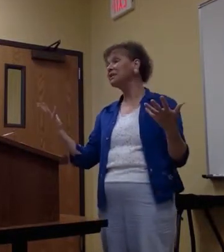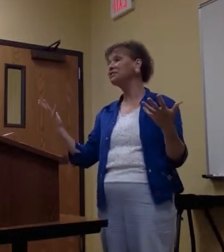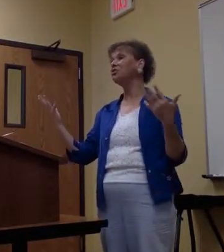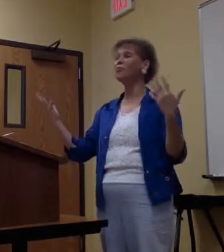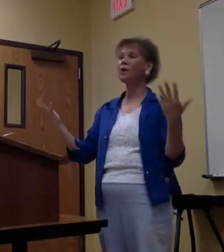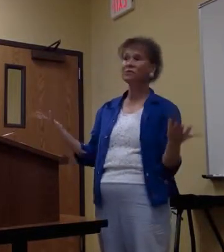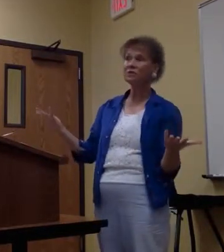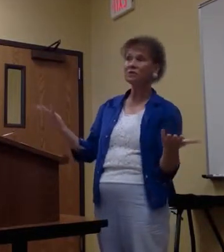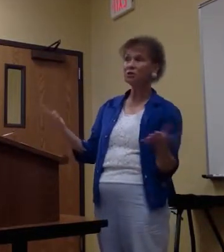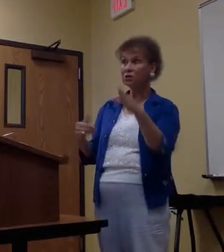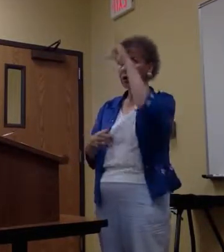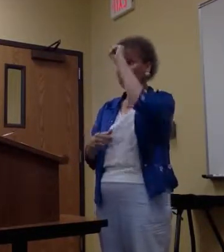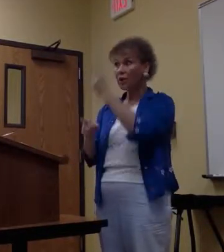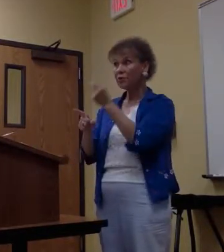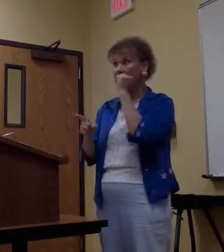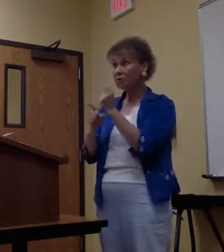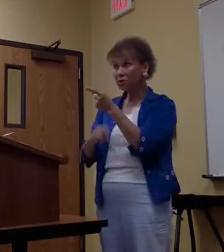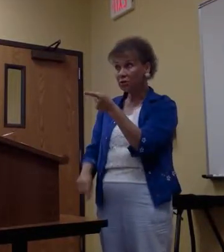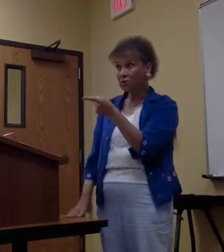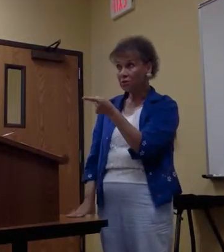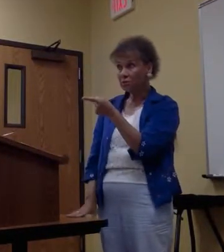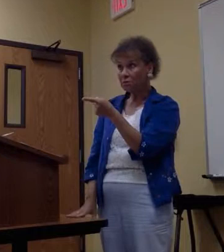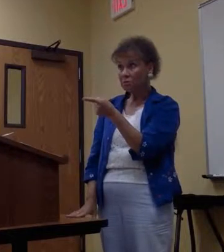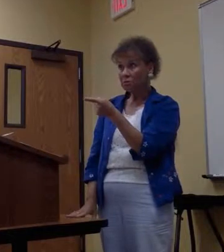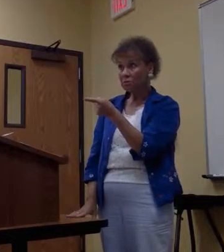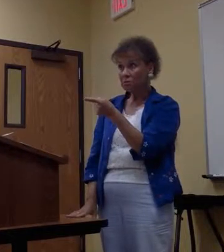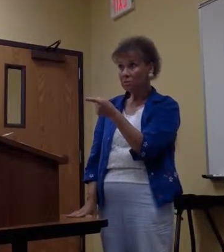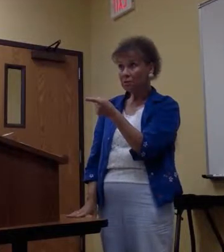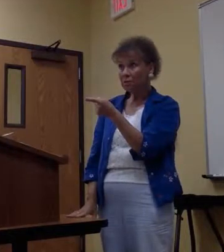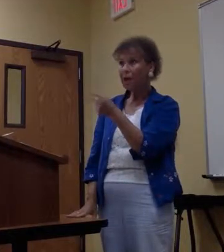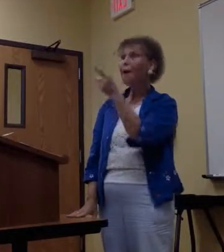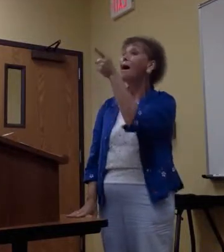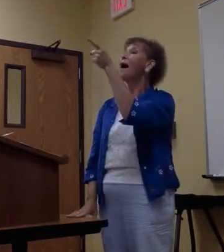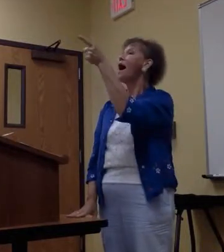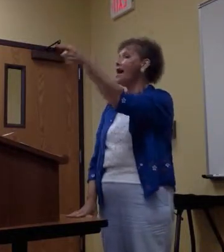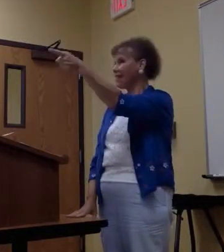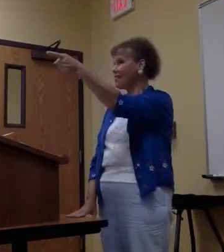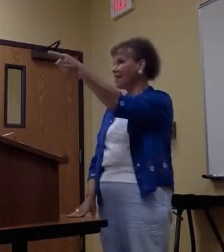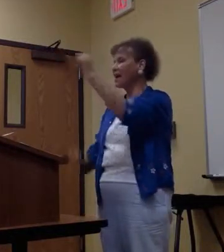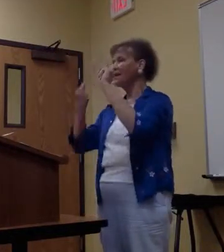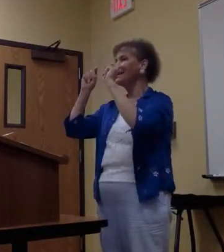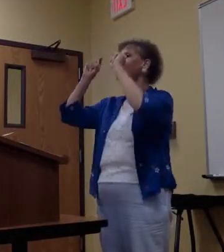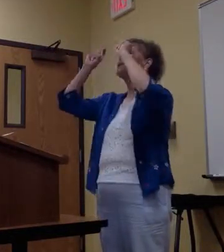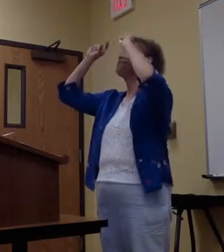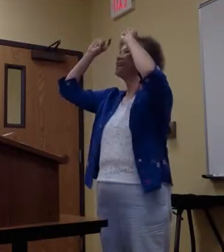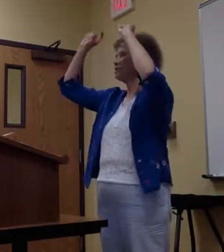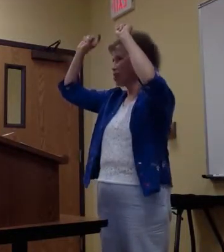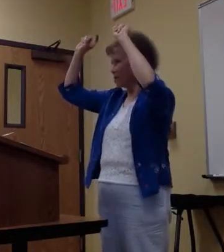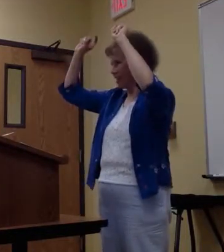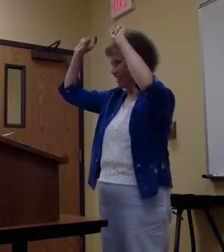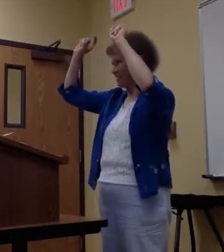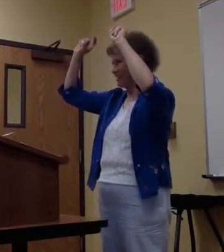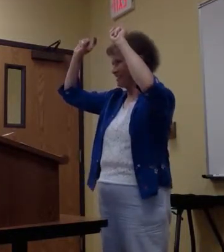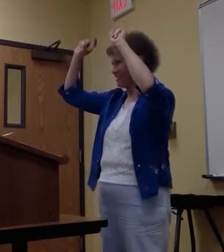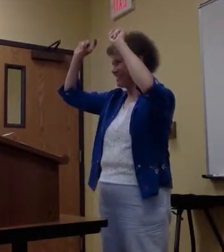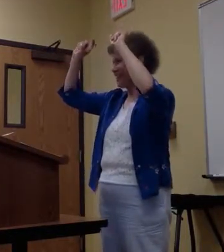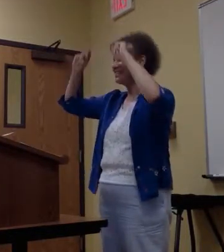or sister, you? Because you have that what look. I've got that yes-no look, right? That yes-no